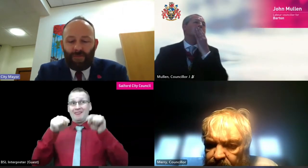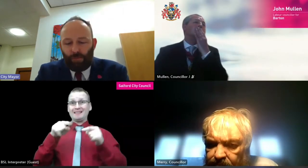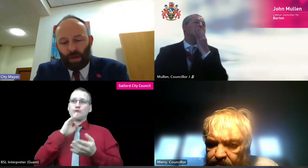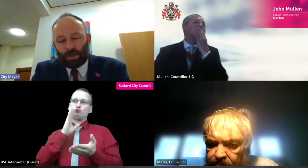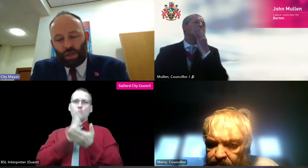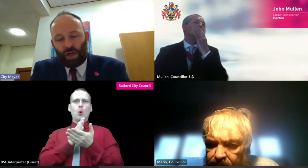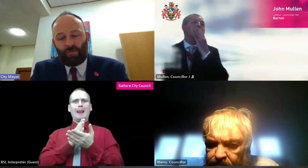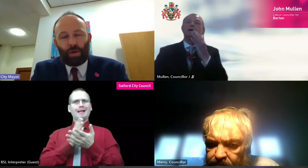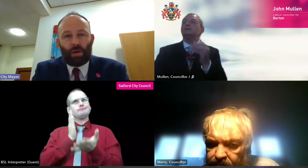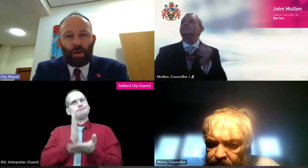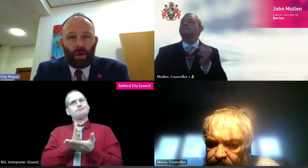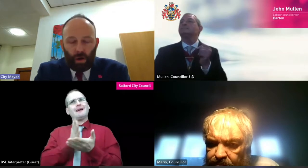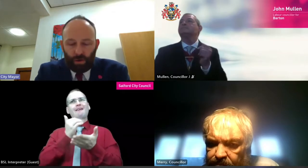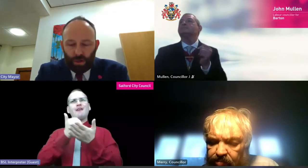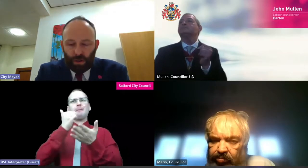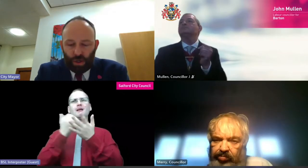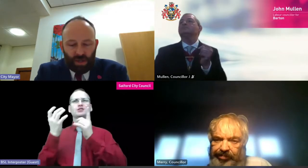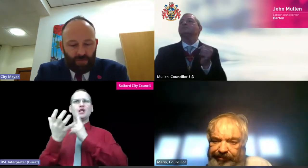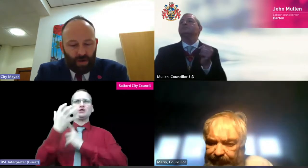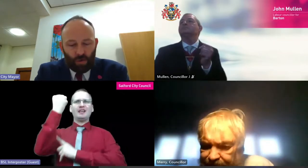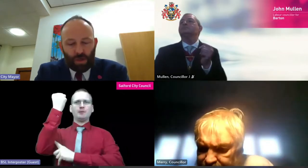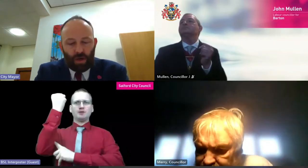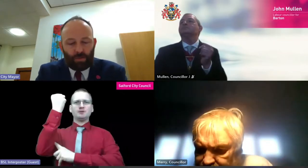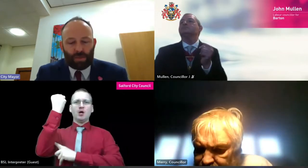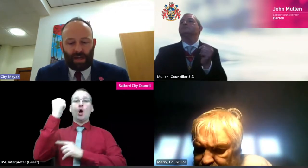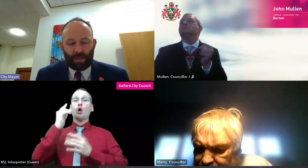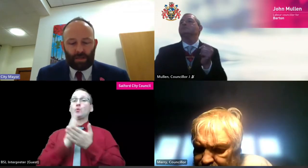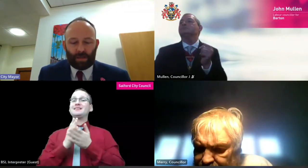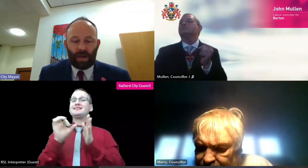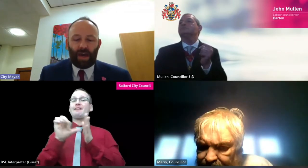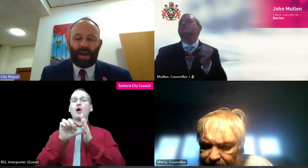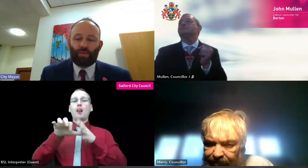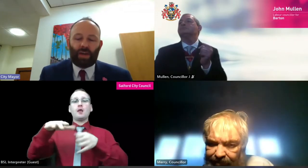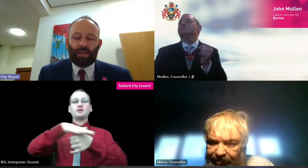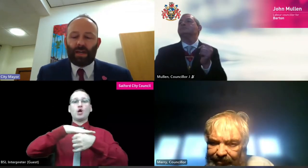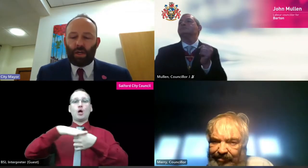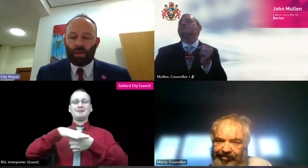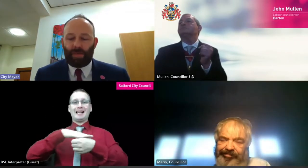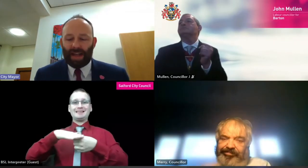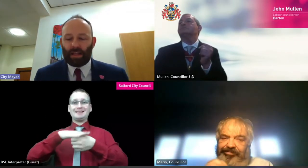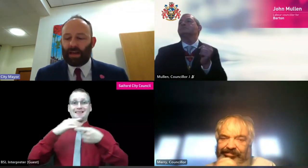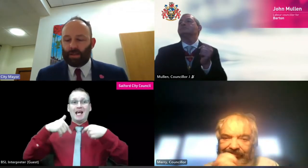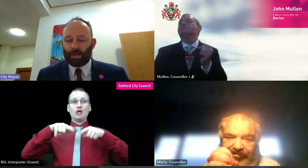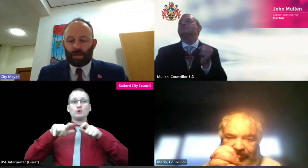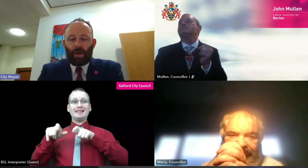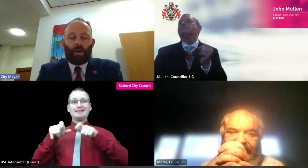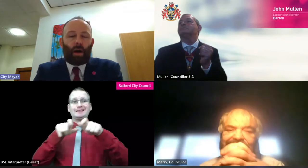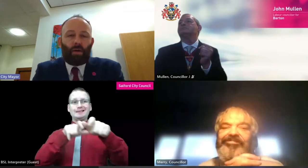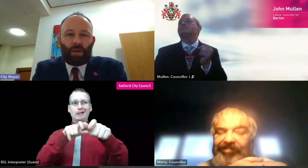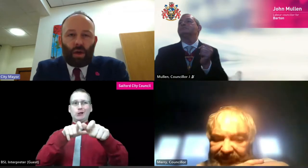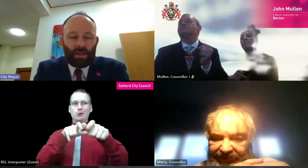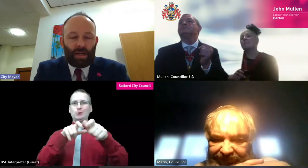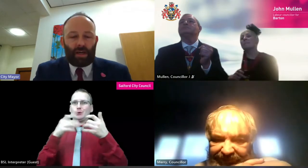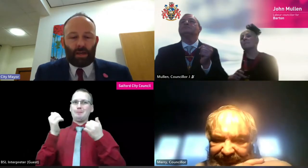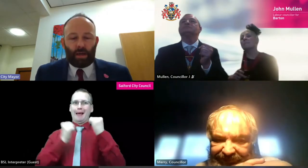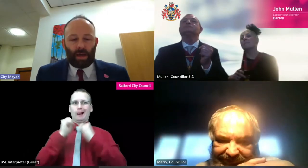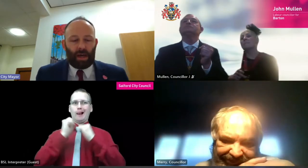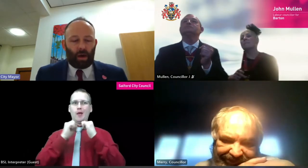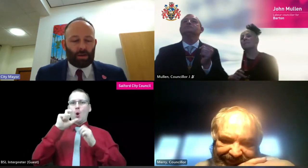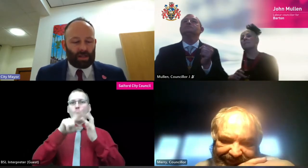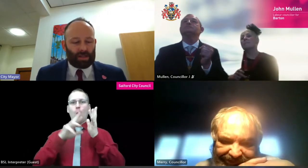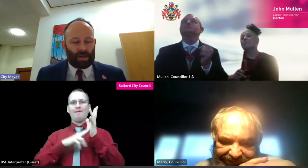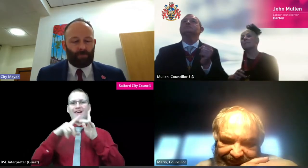such a fabulous achievement under such difficult circumstances as we continue to battle against